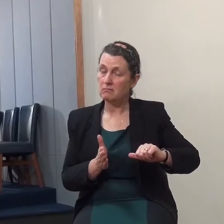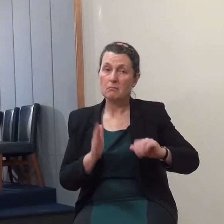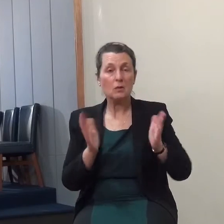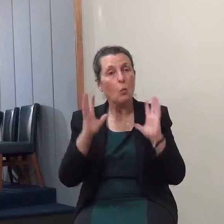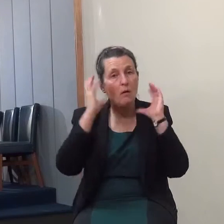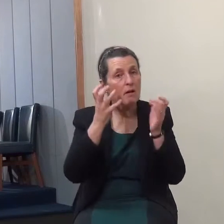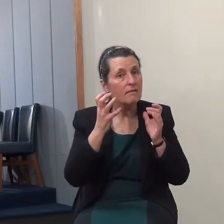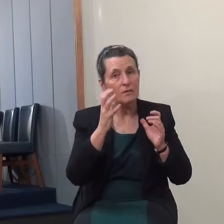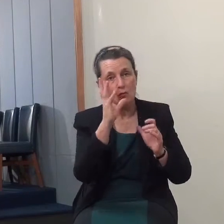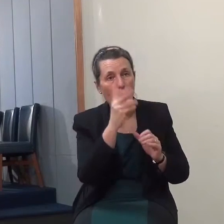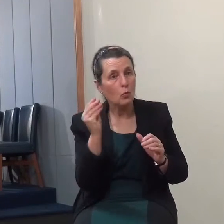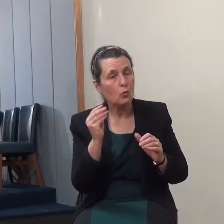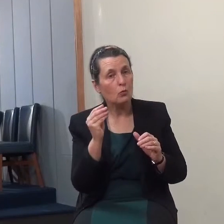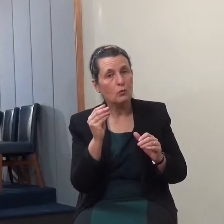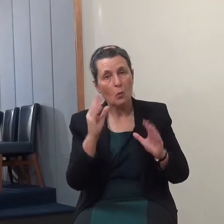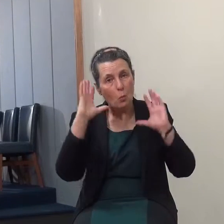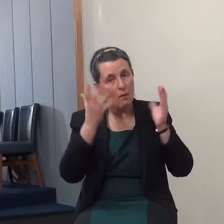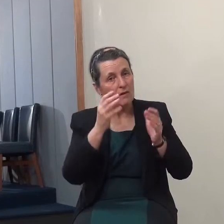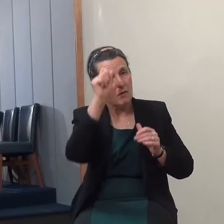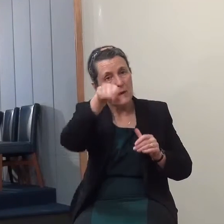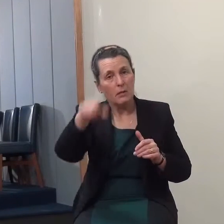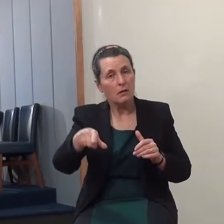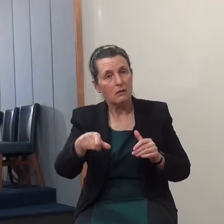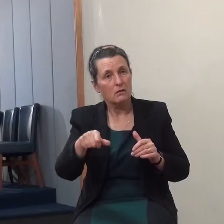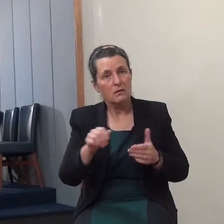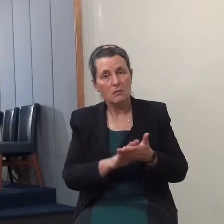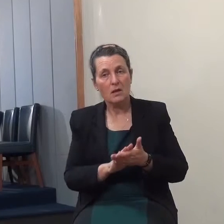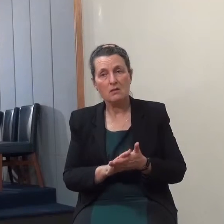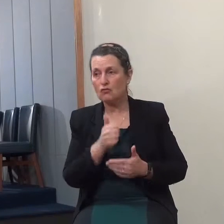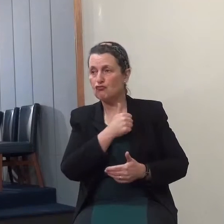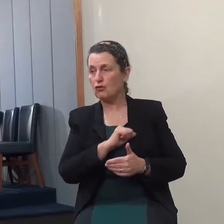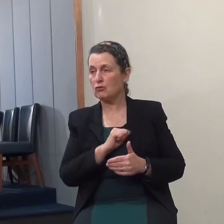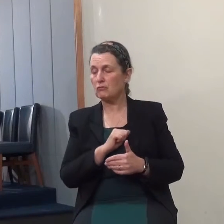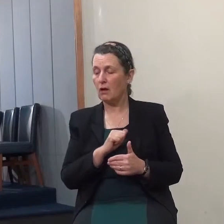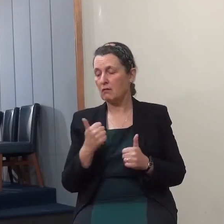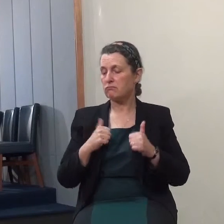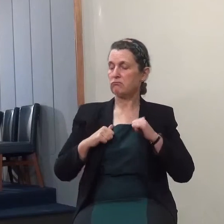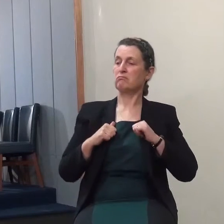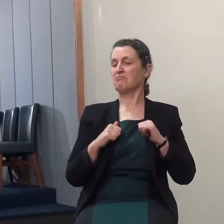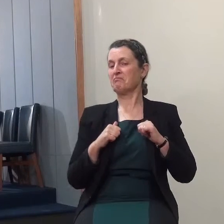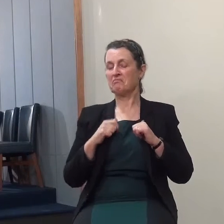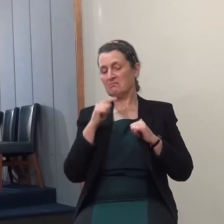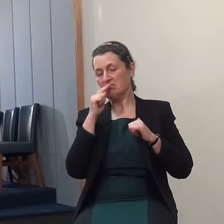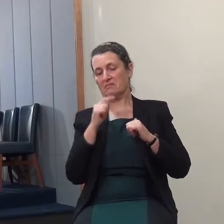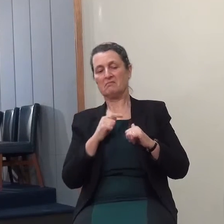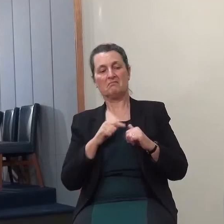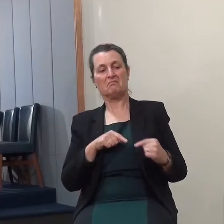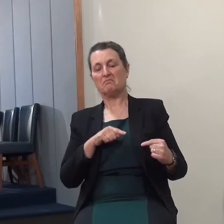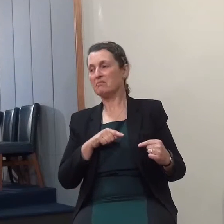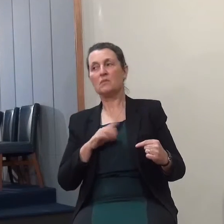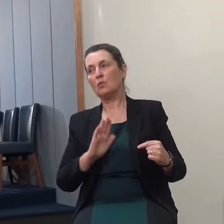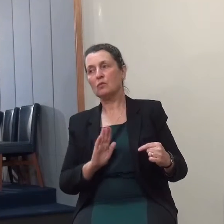for people. They are not to be heady, hostile, domineering people. They're not